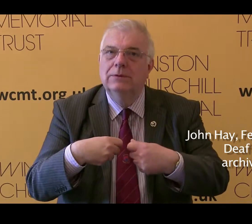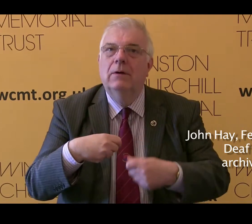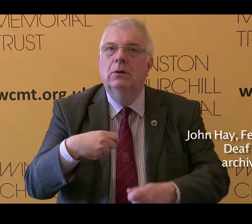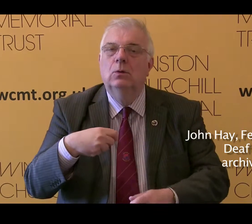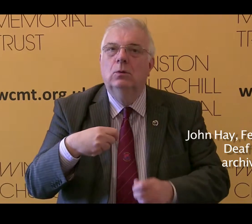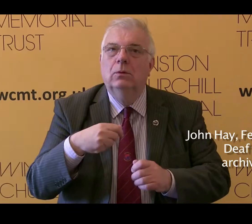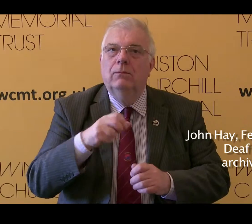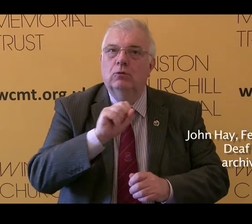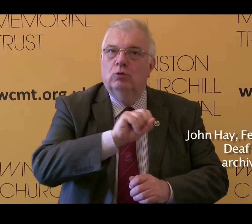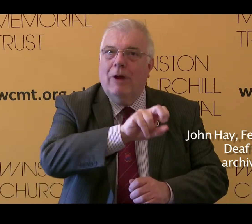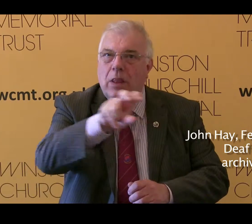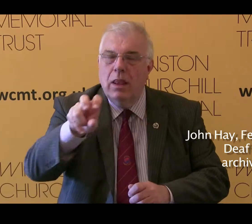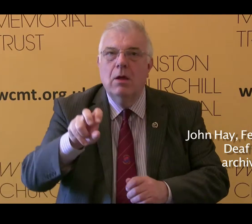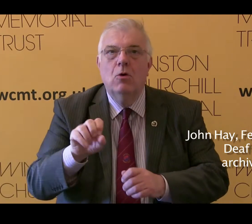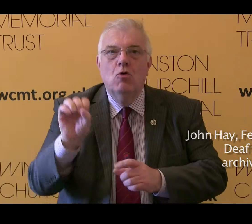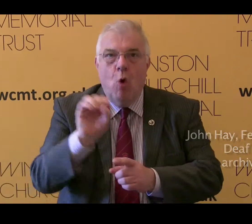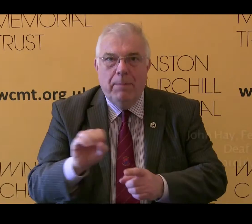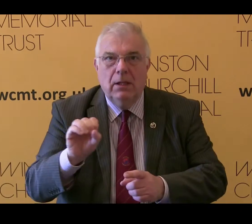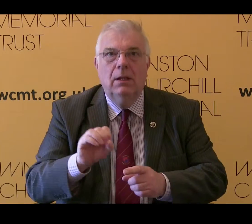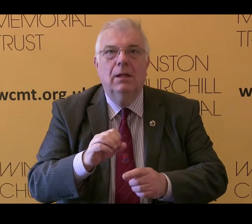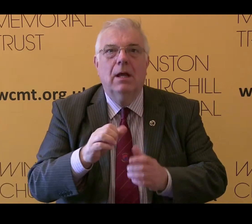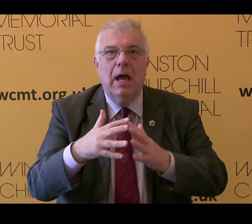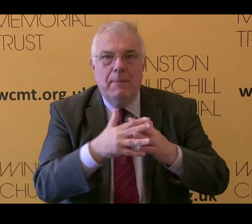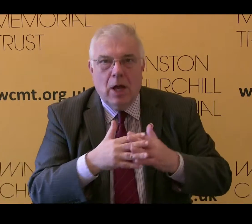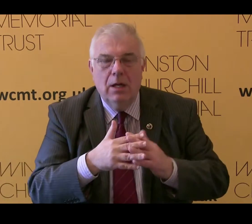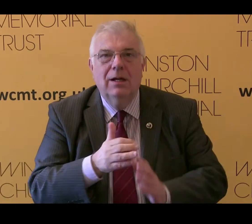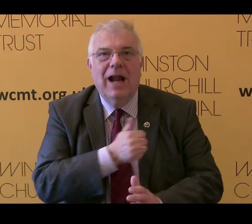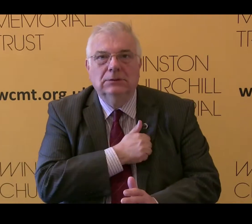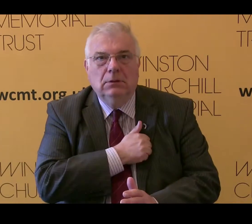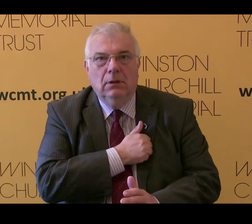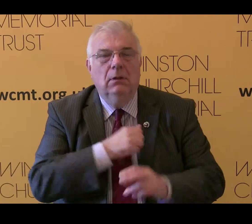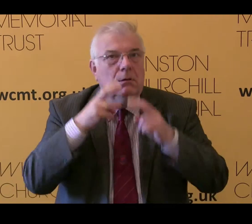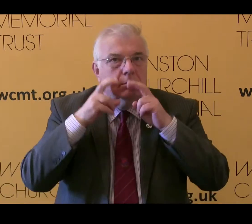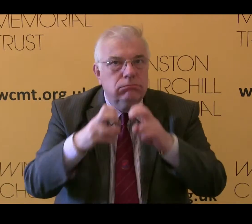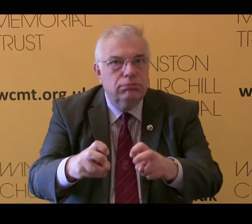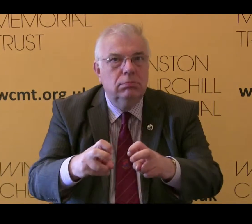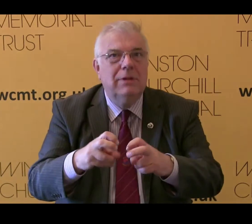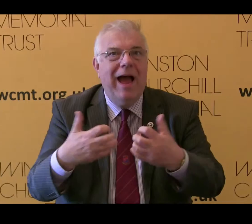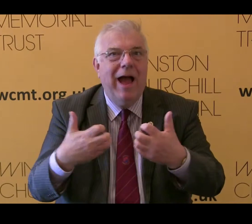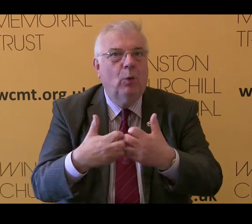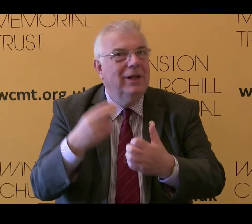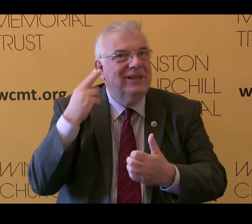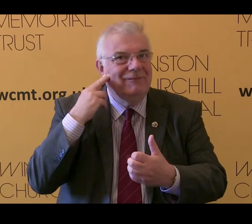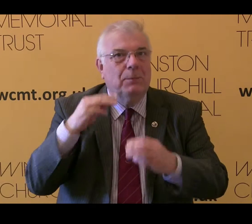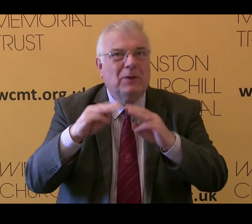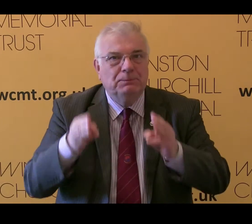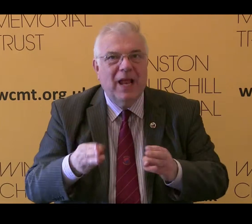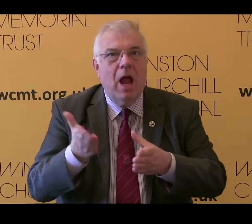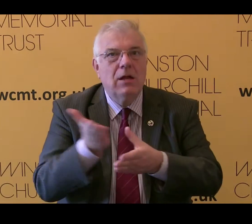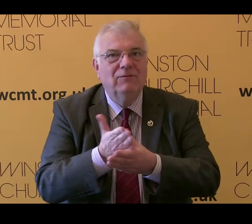was awarded a fellowship to travel around Europe, America and Canada, and I was researching deaf museums, how they